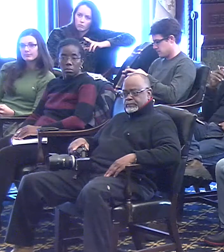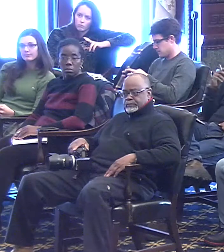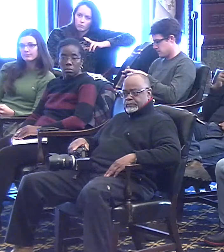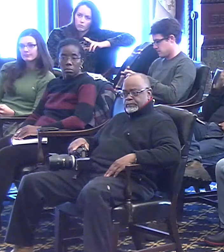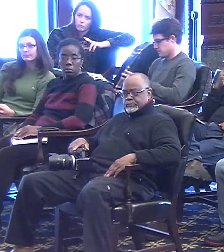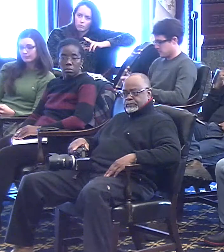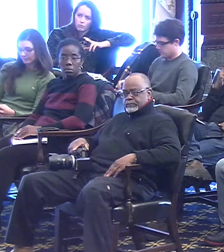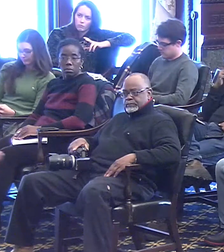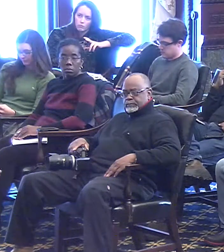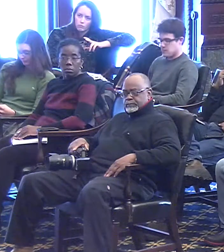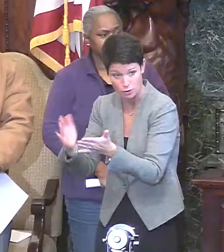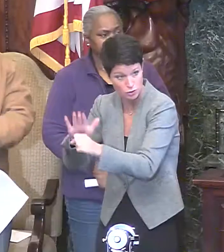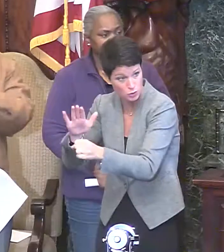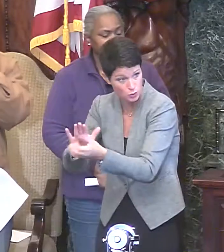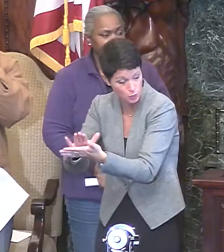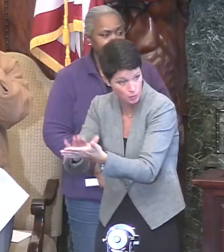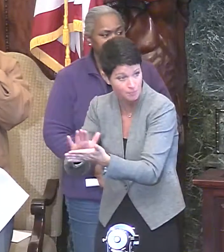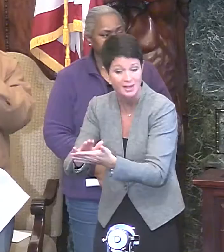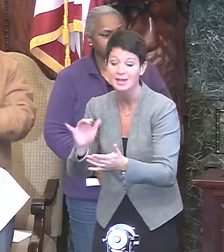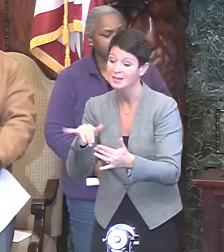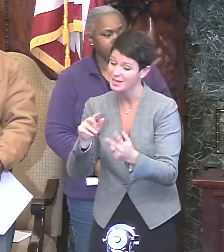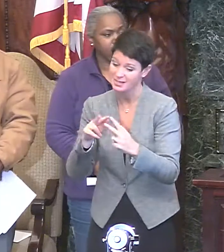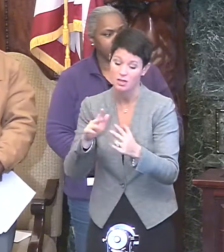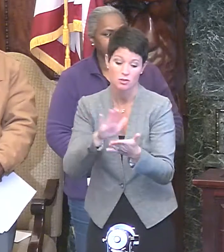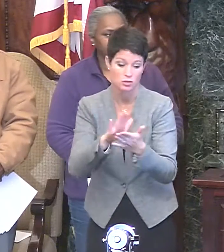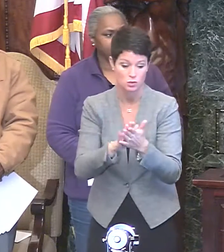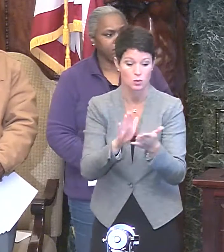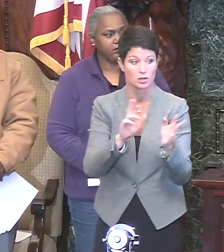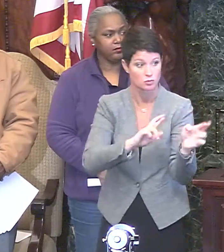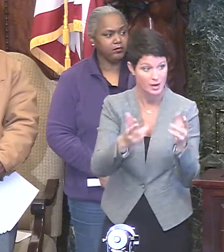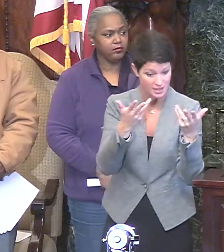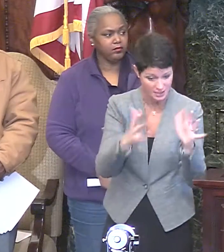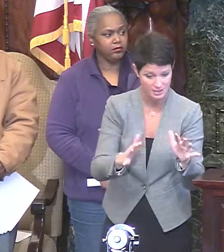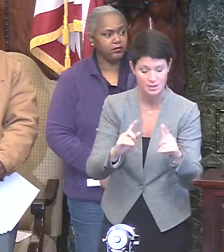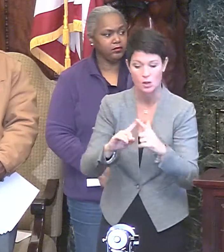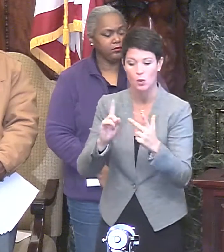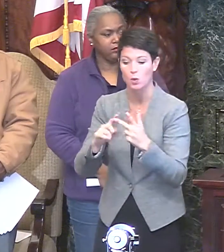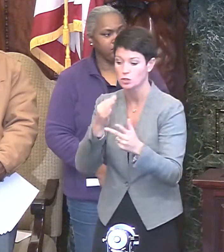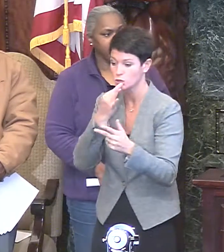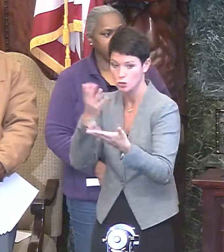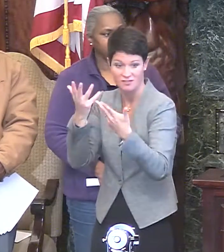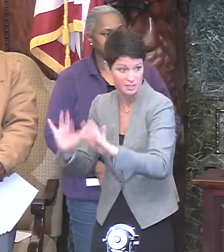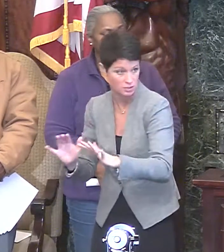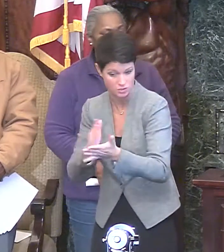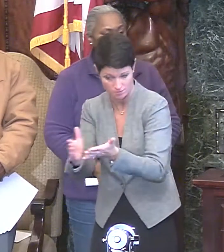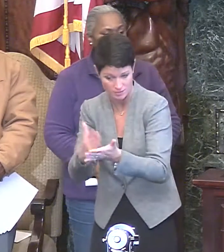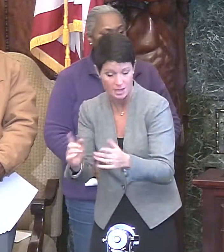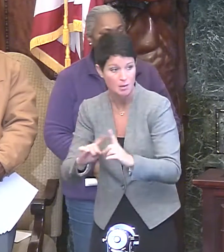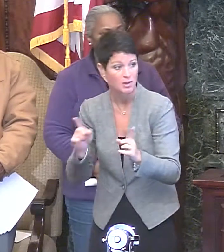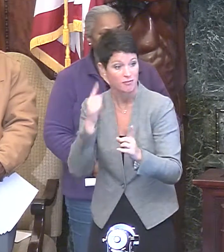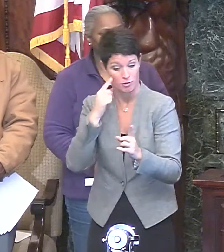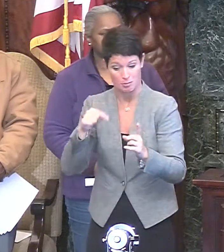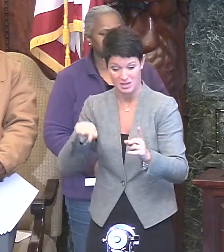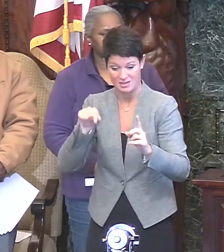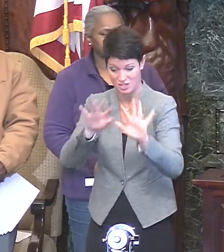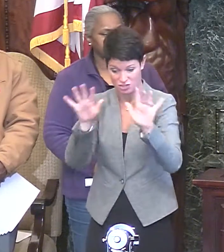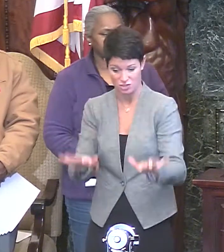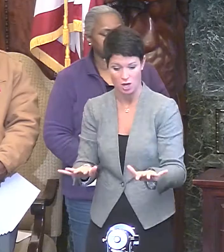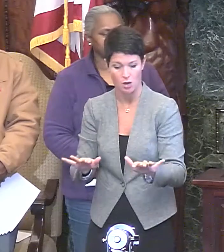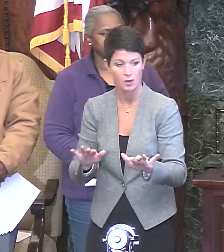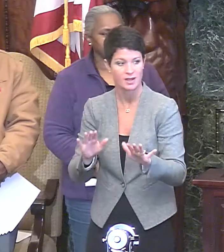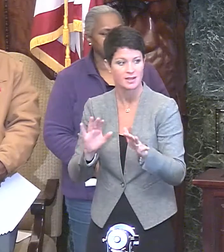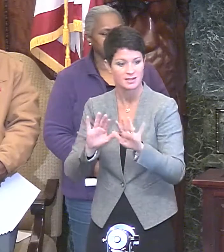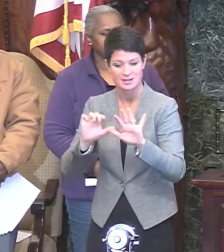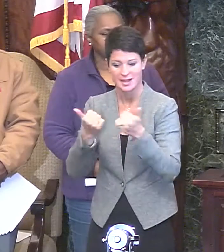they're in the process. They're either ready now or in the process of being done. The thing about this whole event for me is this